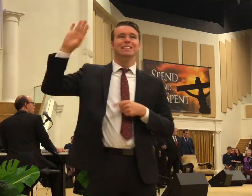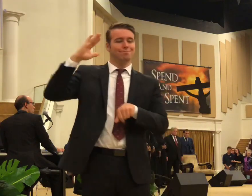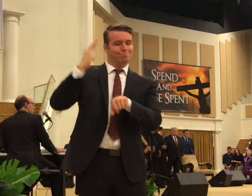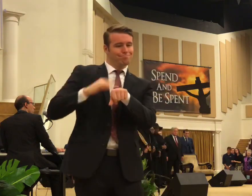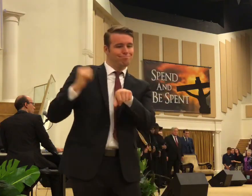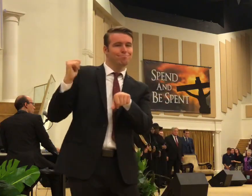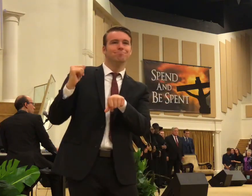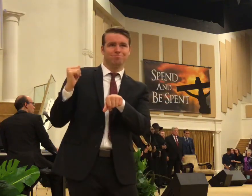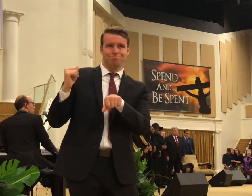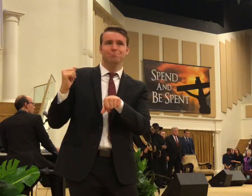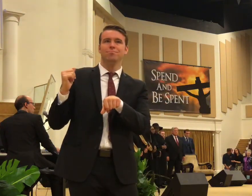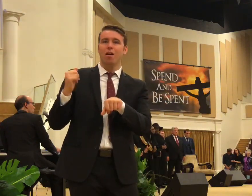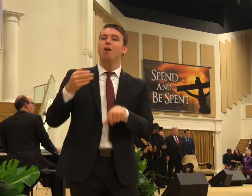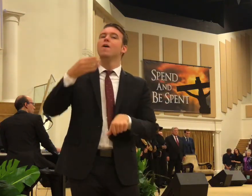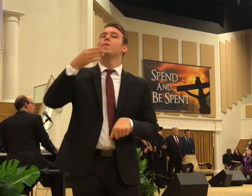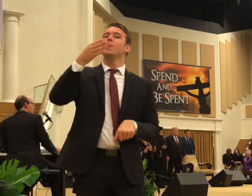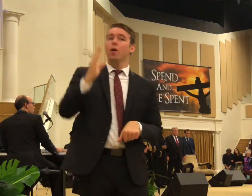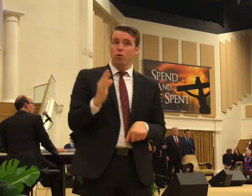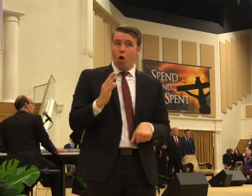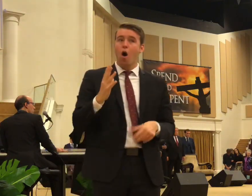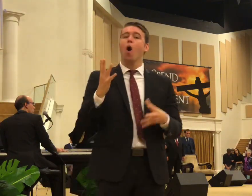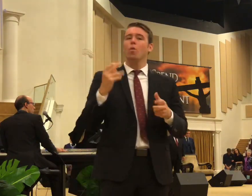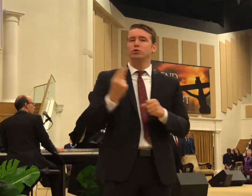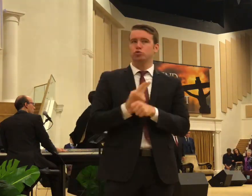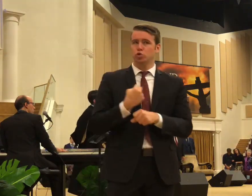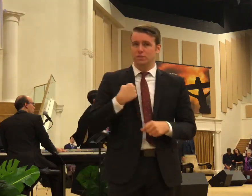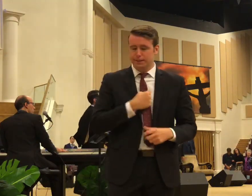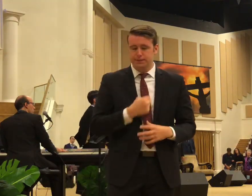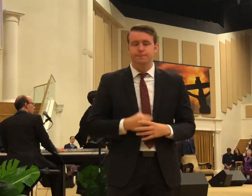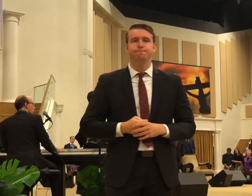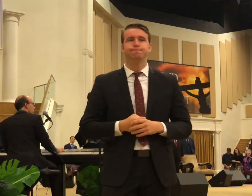dimension, God wants to use us.